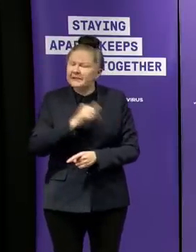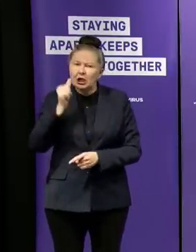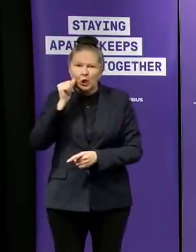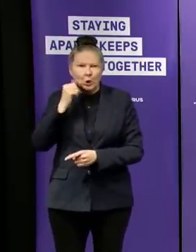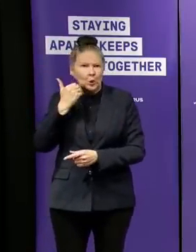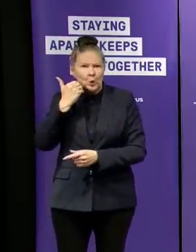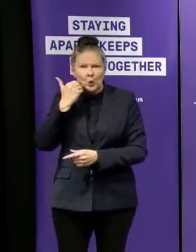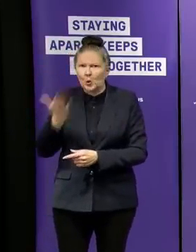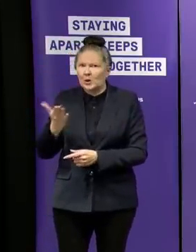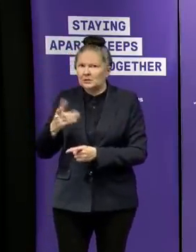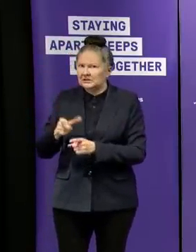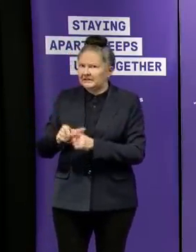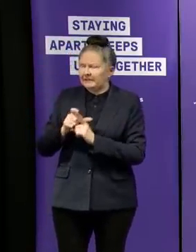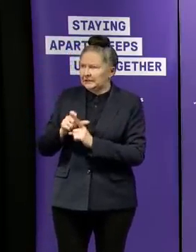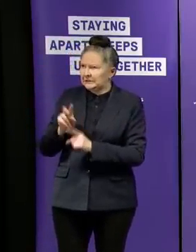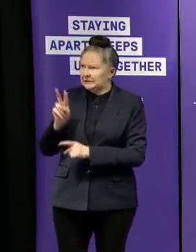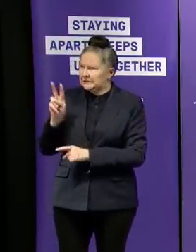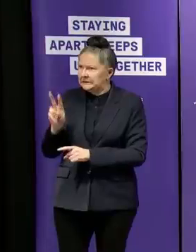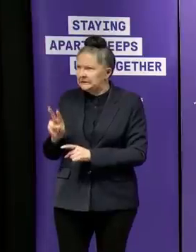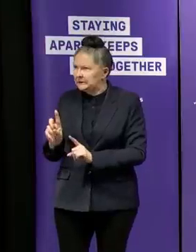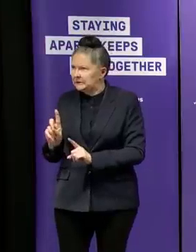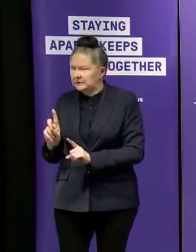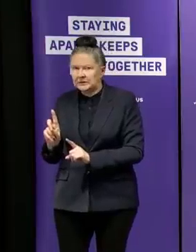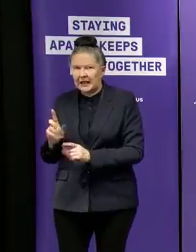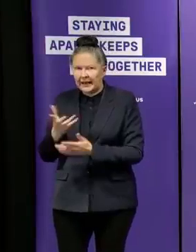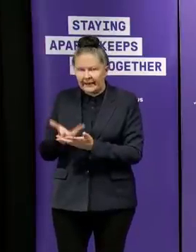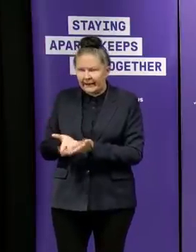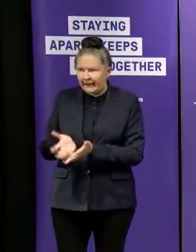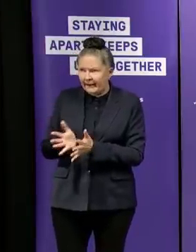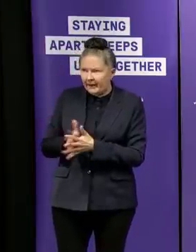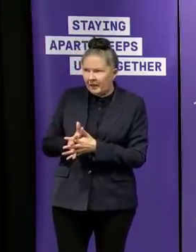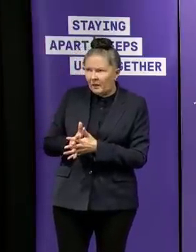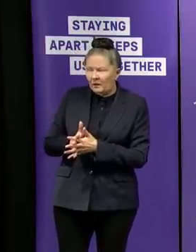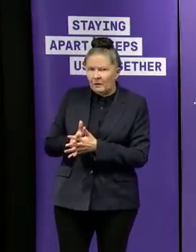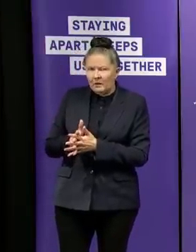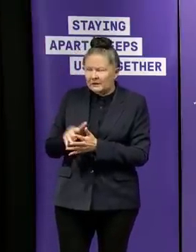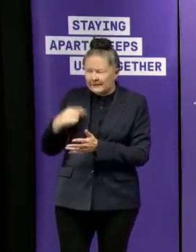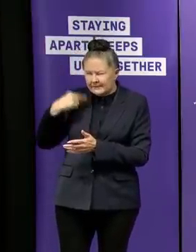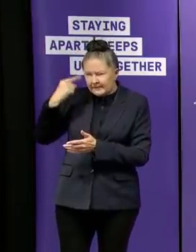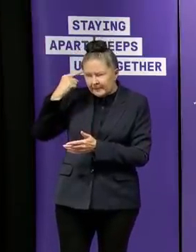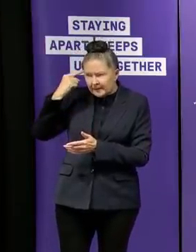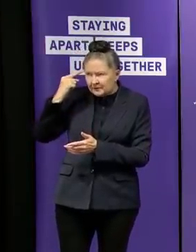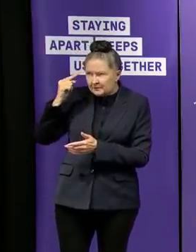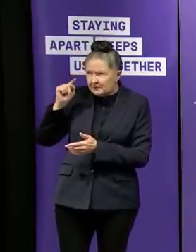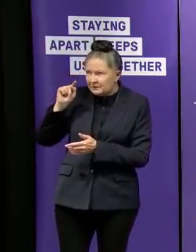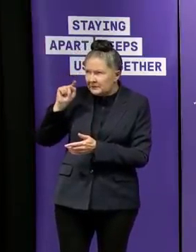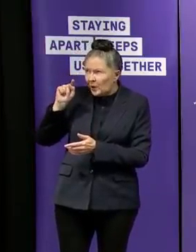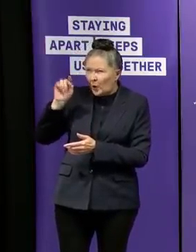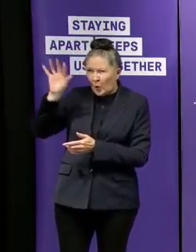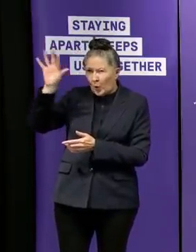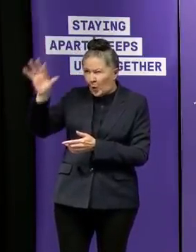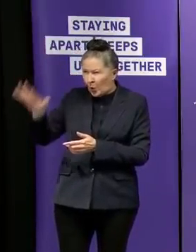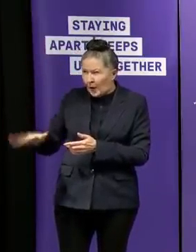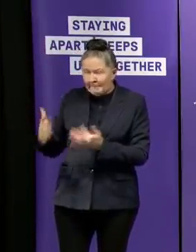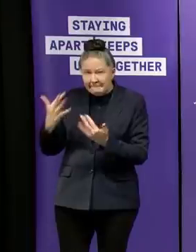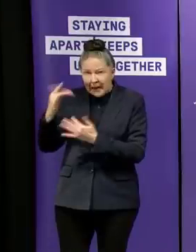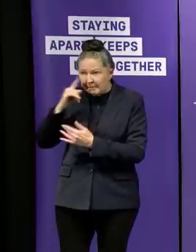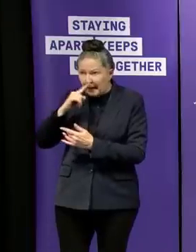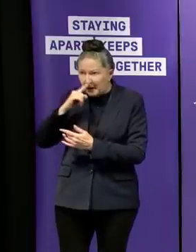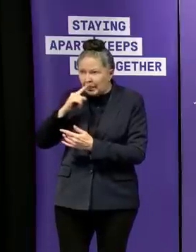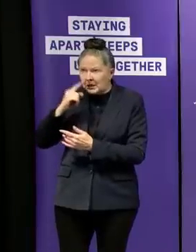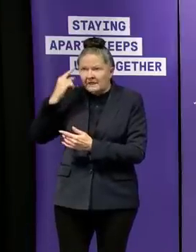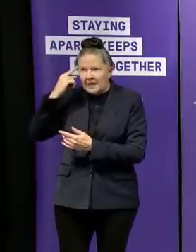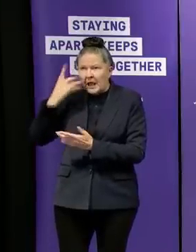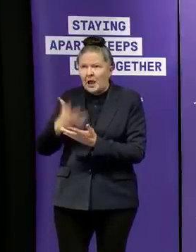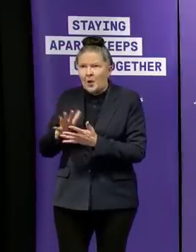are guided by one thing and one thing only, and that is how do you keep greatest good for the greatest number, how do you keep people safe?